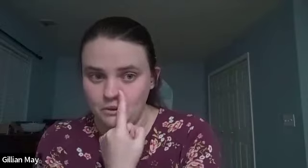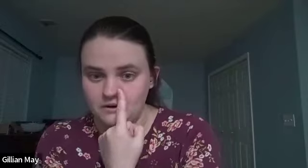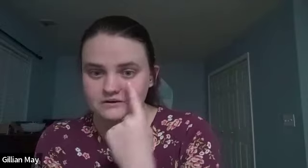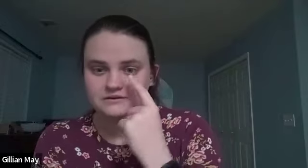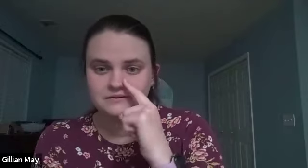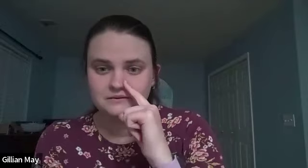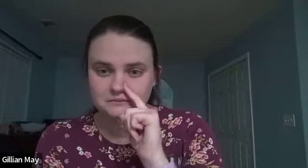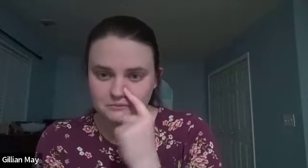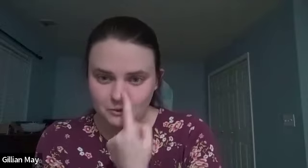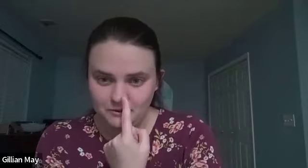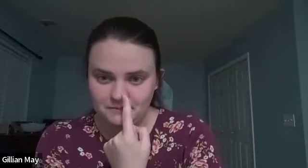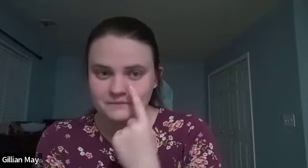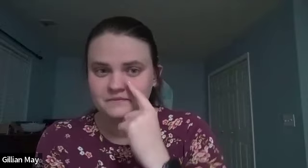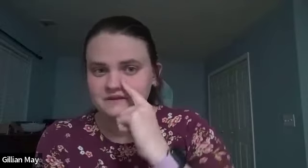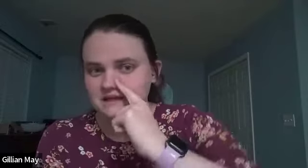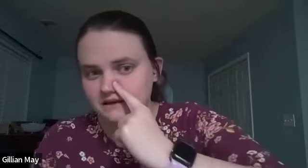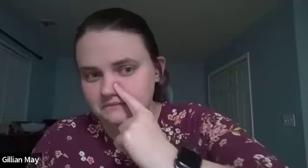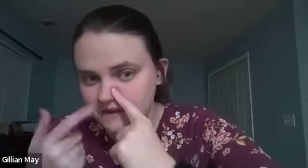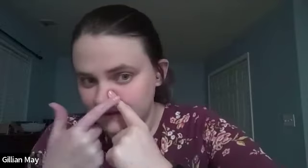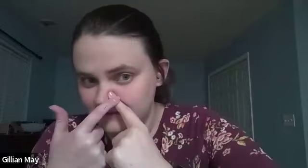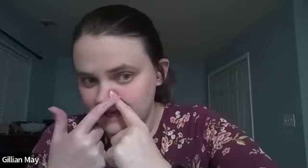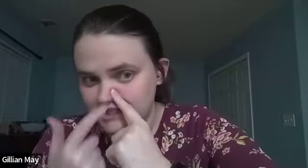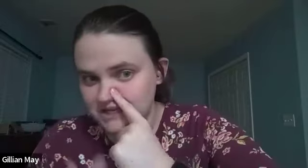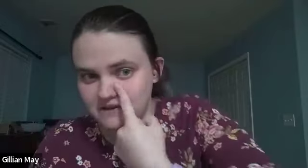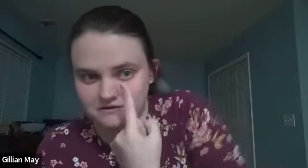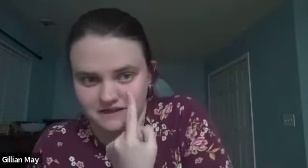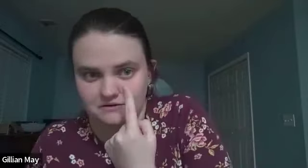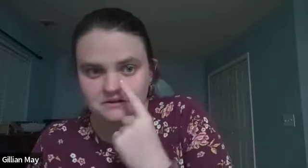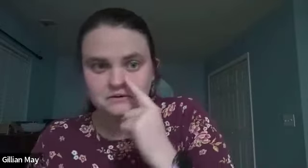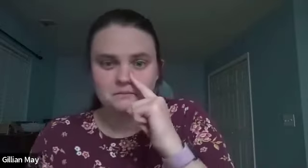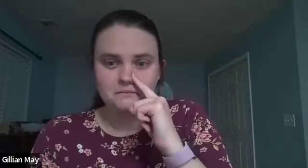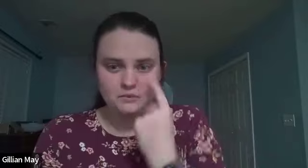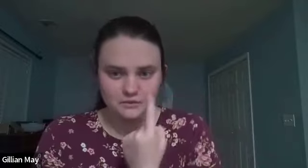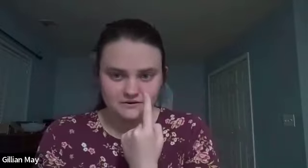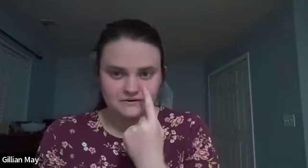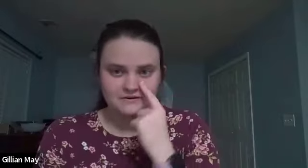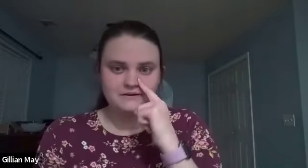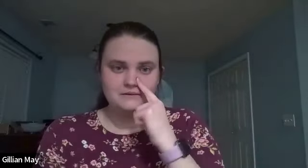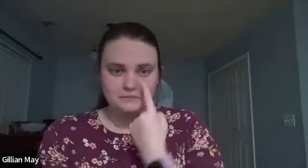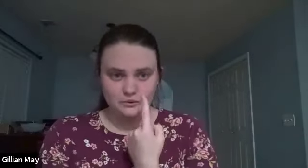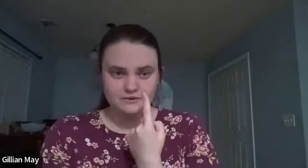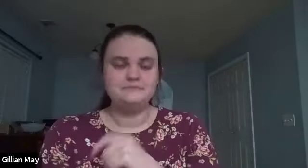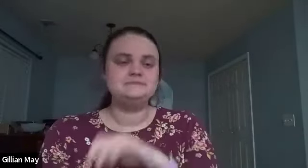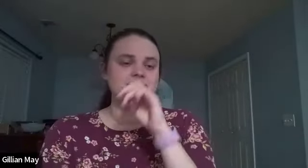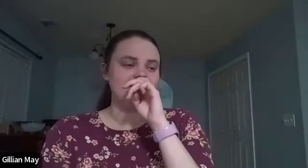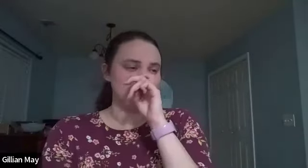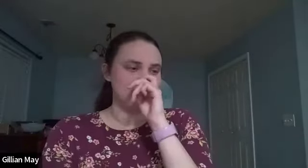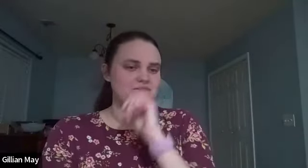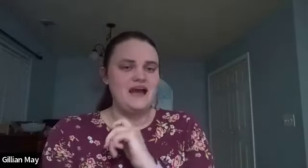bored, bored. It's like you touch it and then you flick it out a little. Bored, bored. I